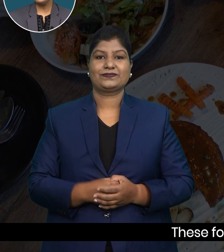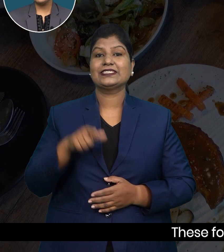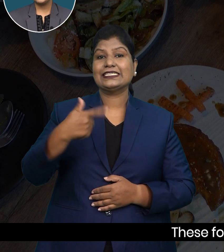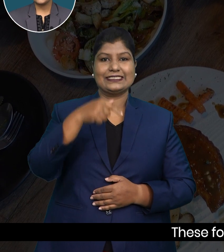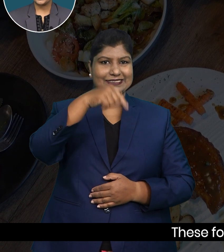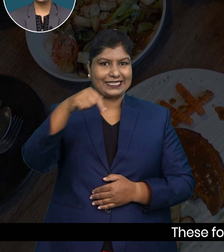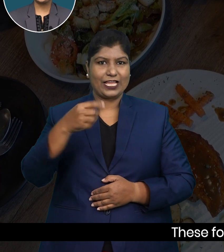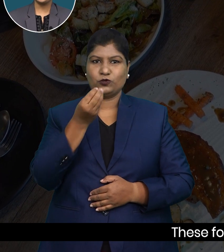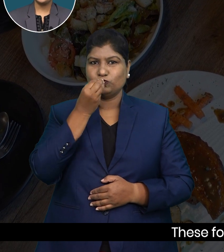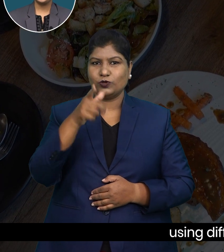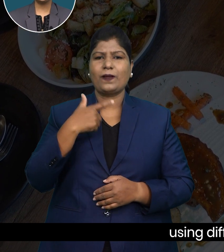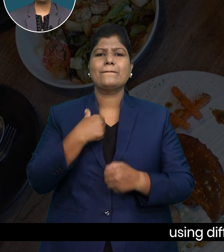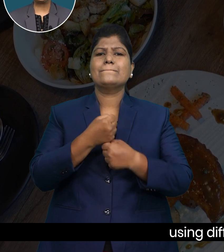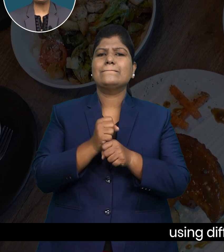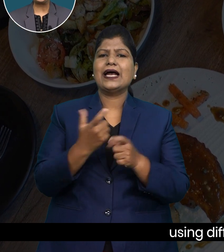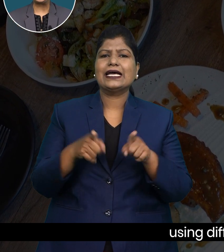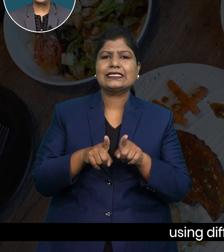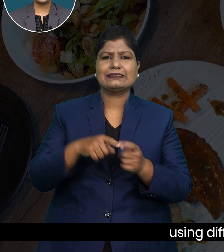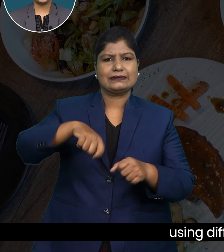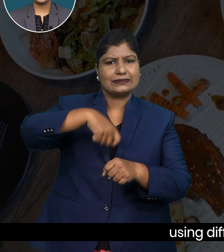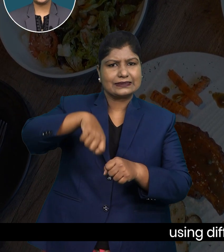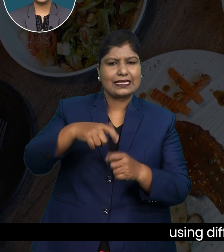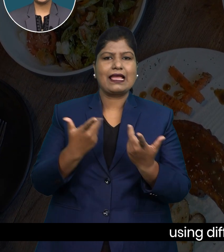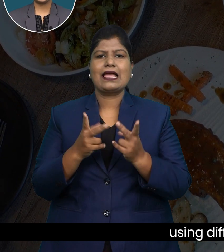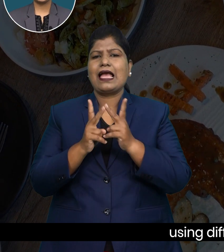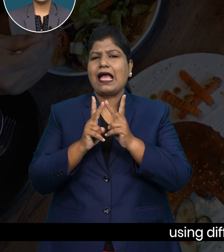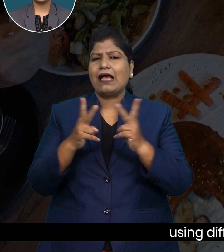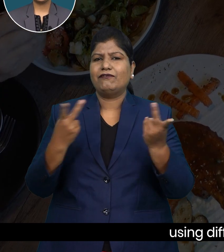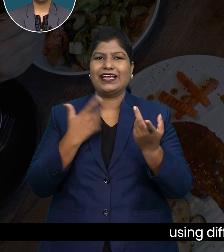These foods are prepared using different ingredients.